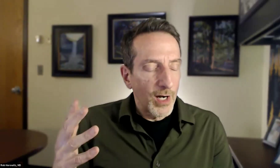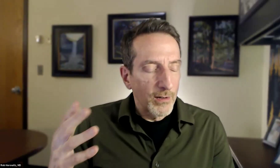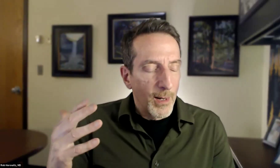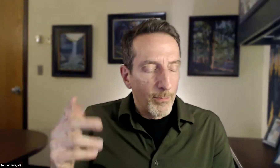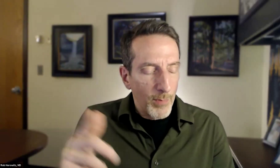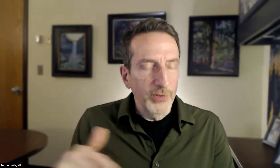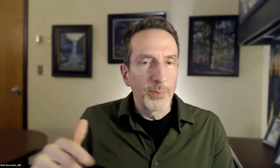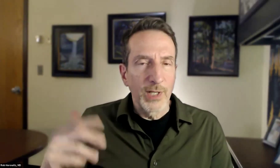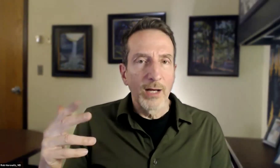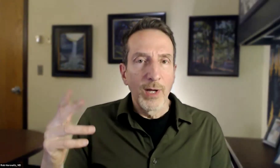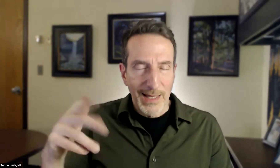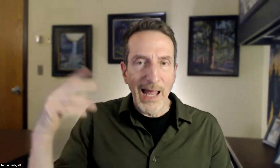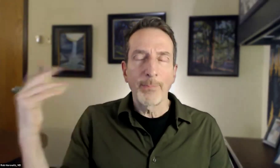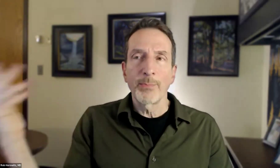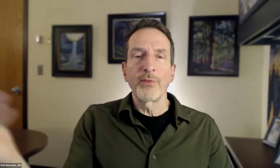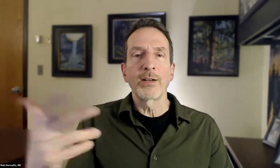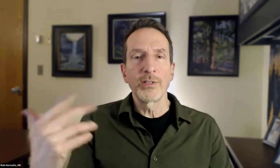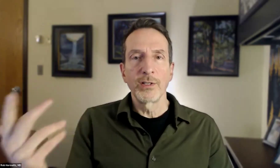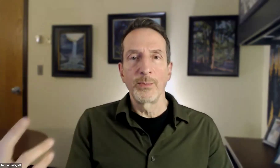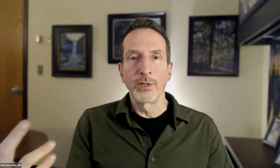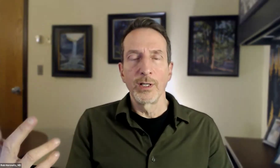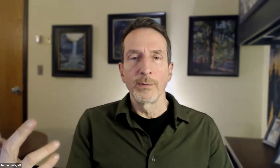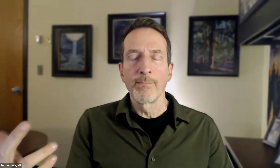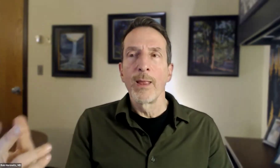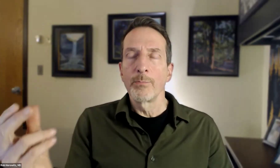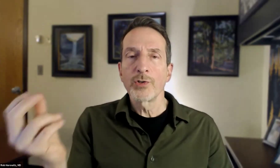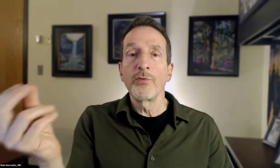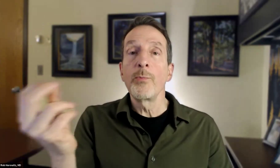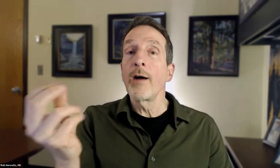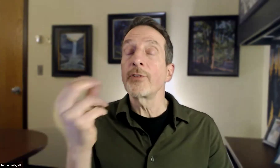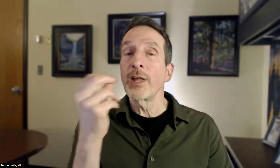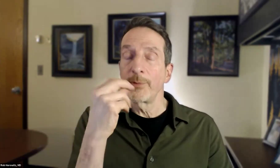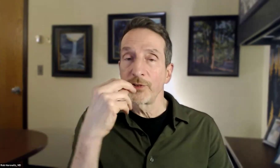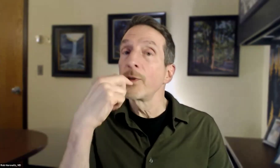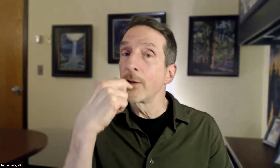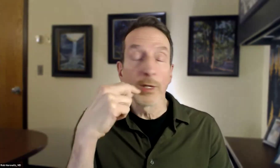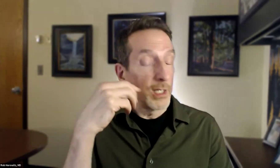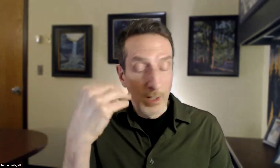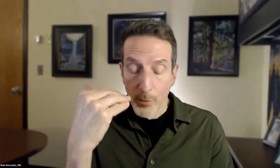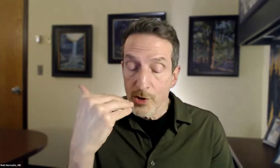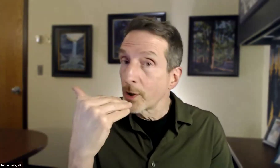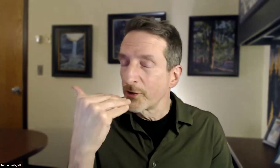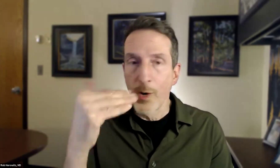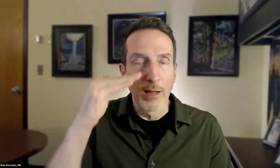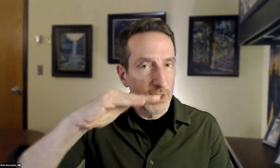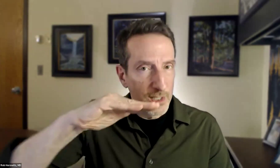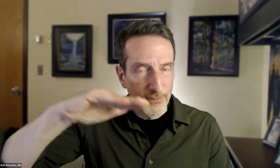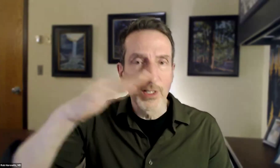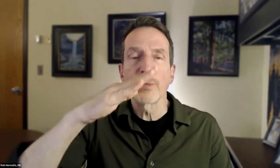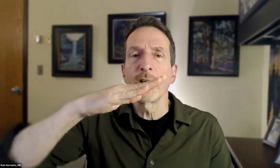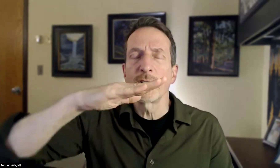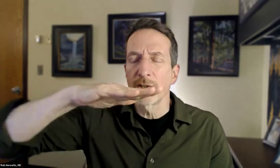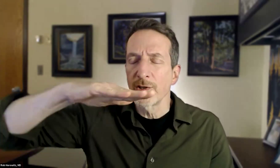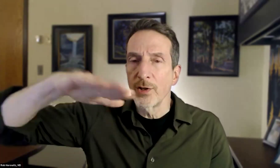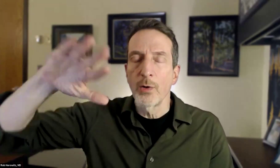So there are multiple now CAP providers in the community, most of whom offer CAP sublingually, which works well. It's a